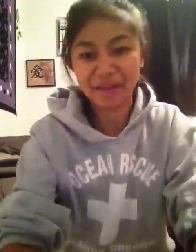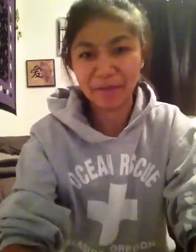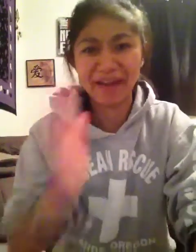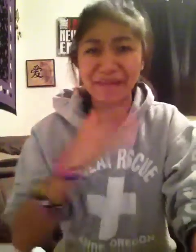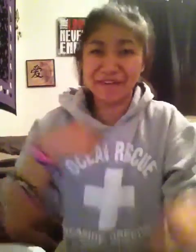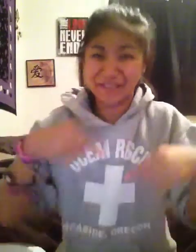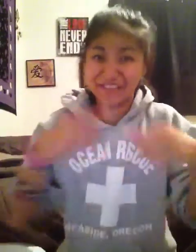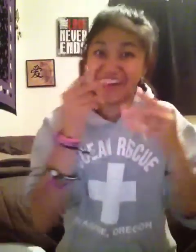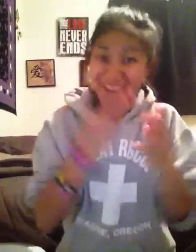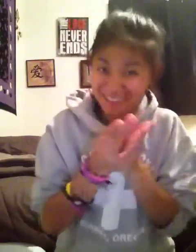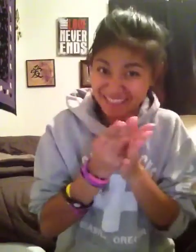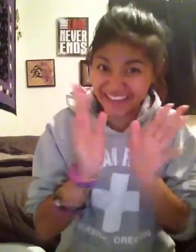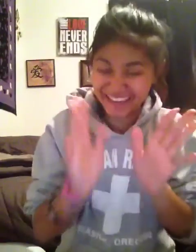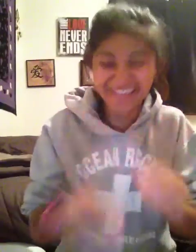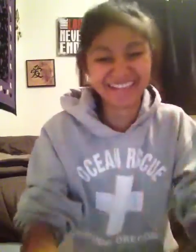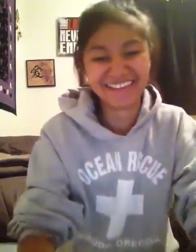But I'm nervous, honestly.